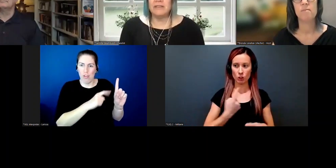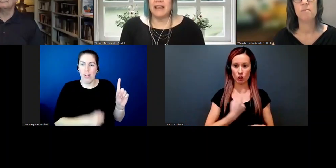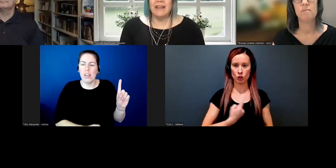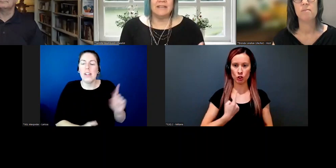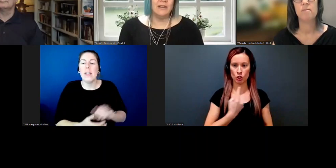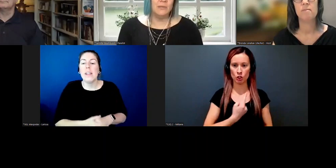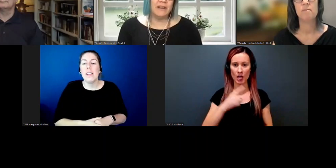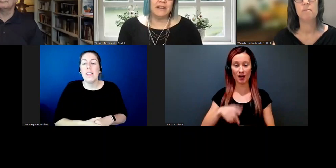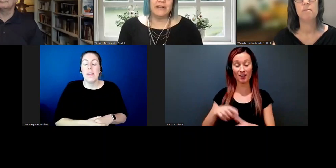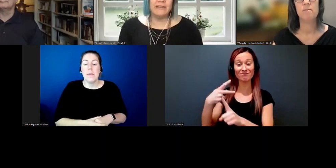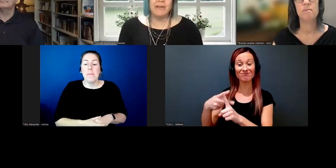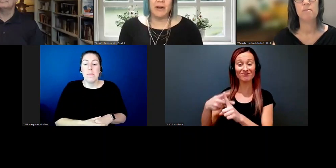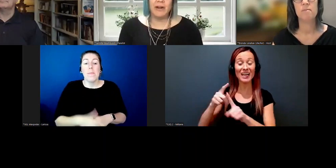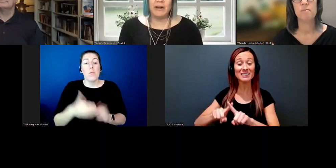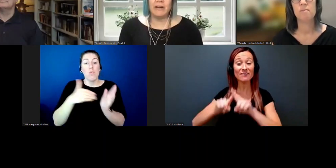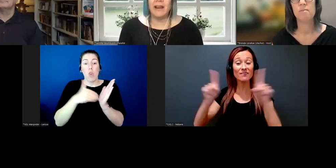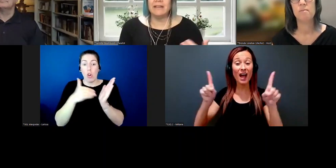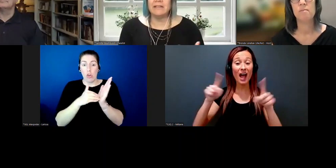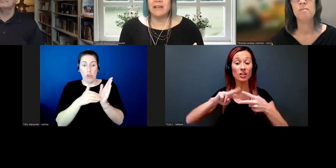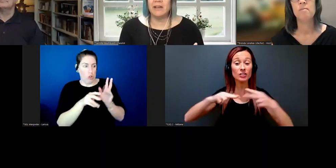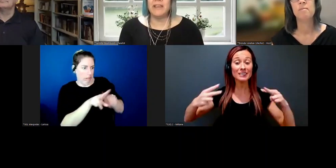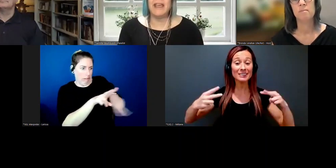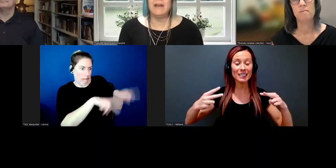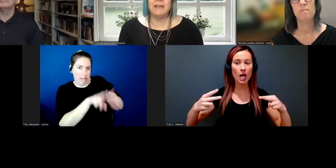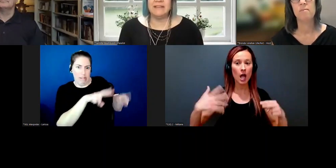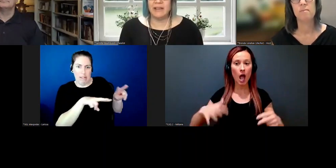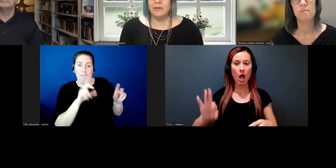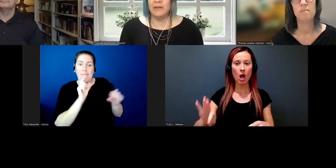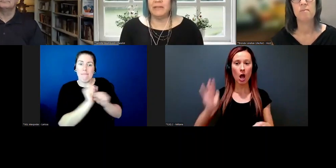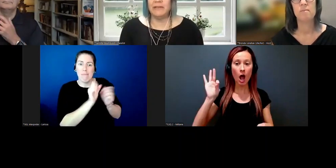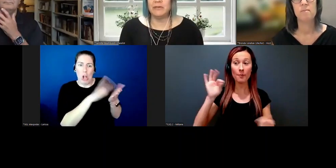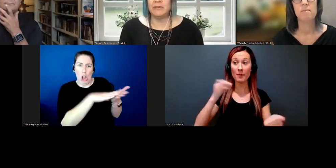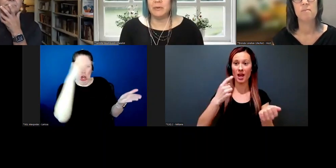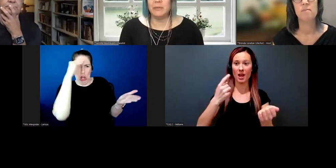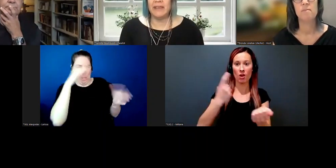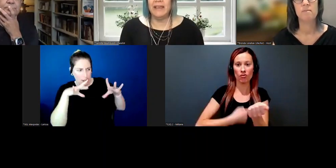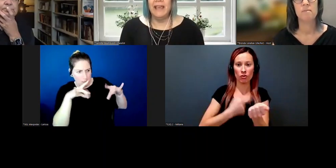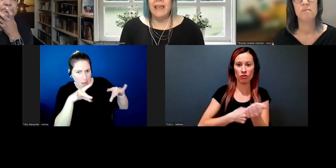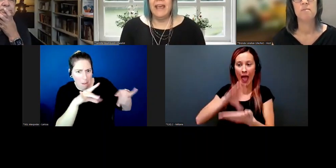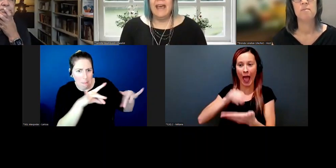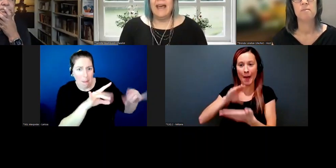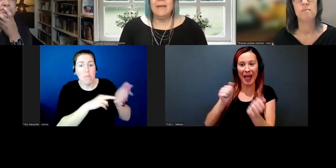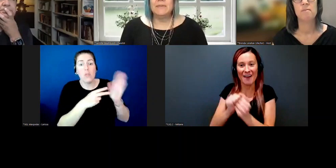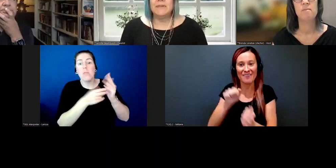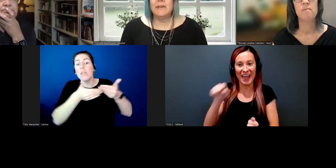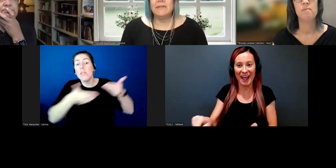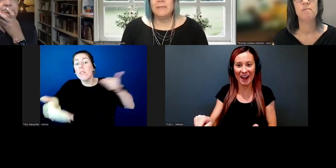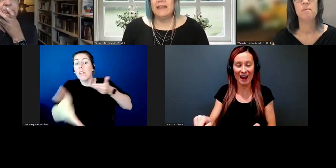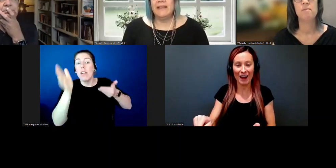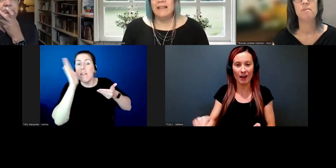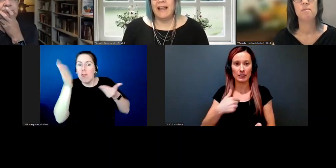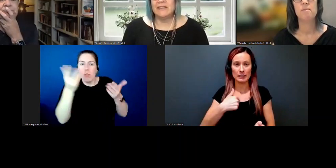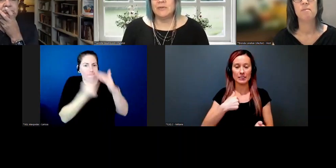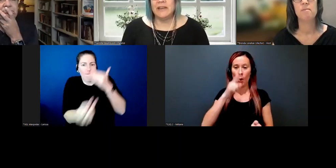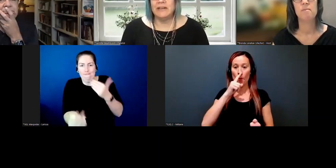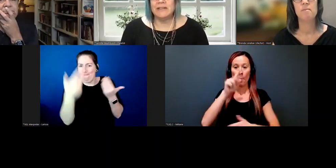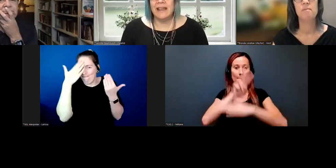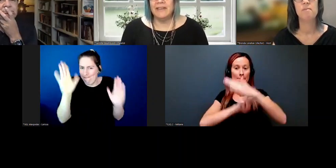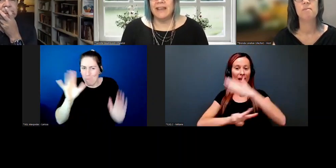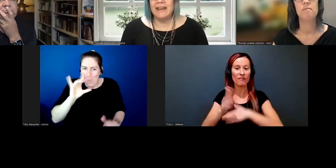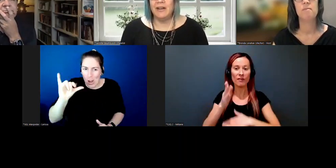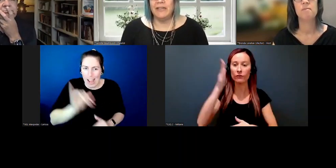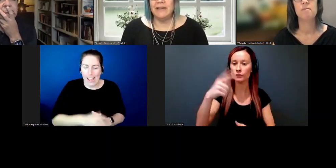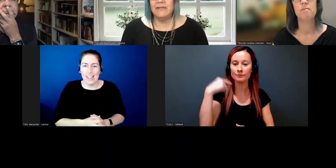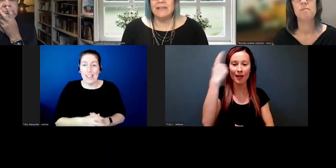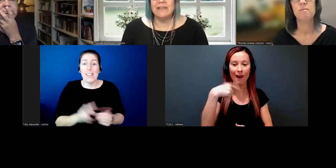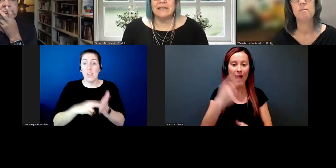would say is, you know, we're learning from her. And so we can't really tell you what the future will be. So we've spent the last 20 years